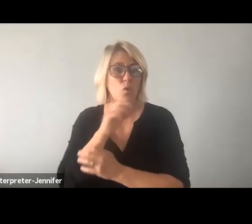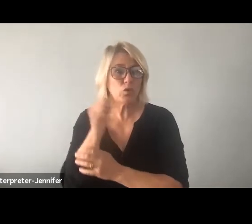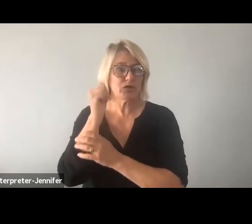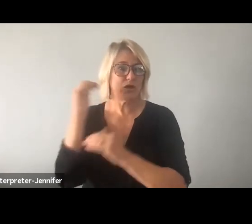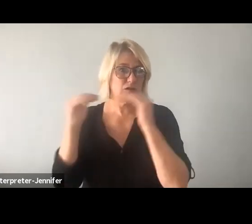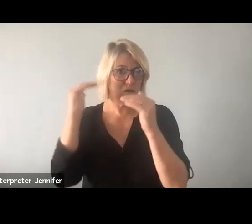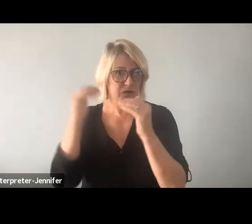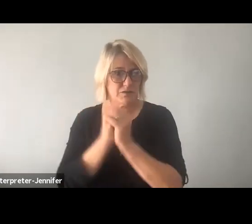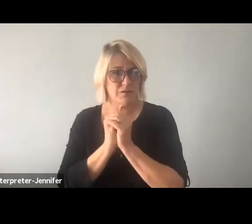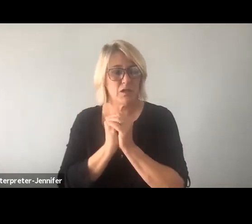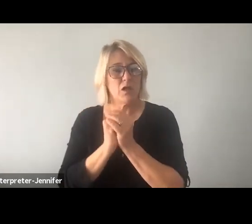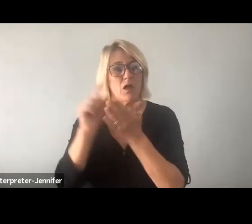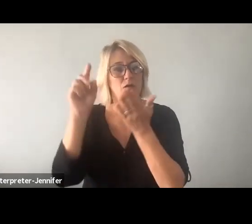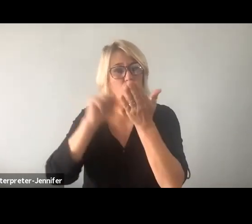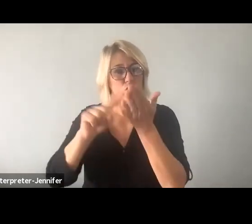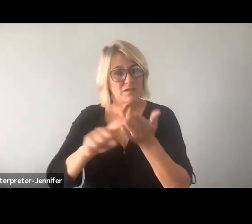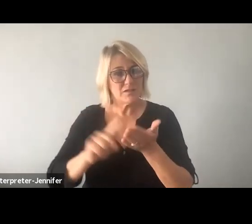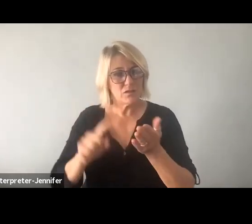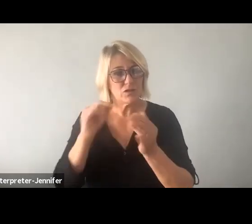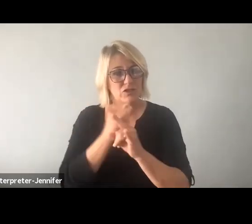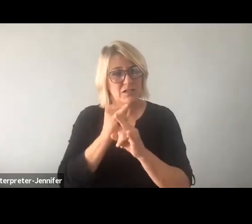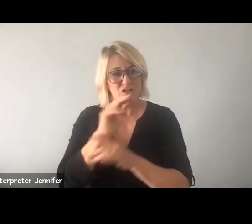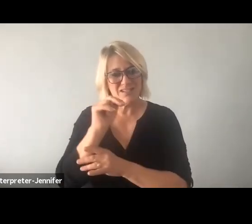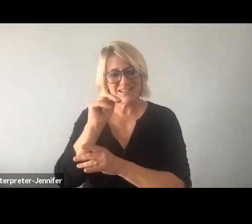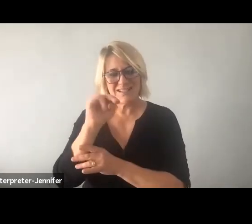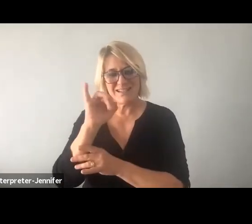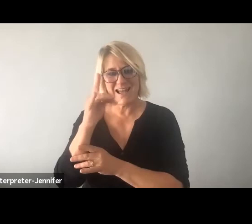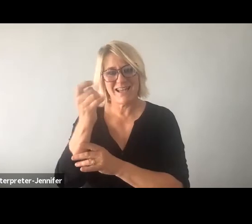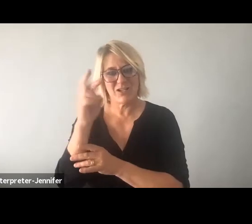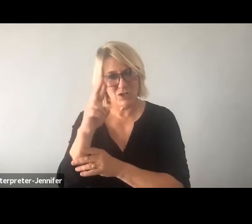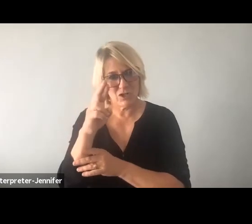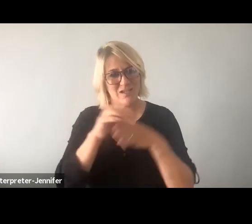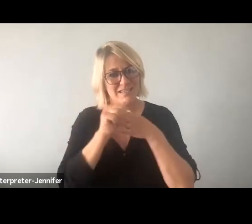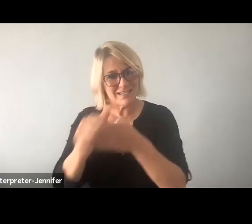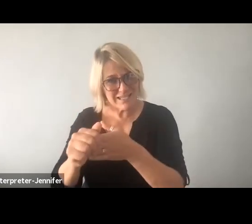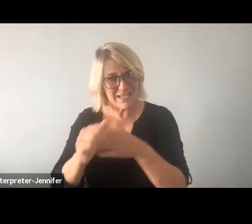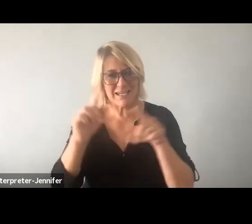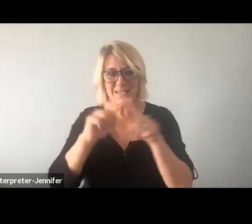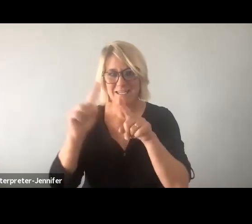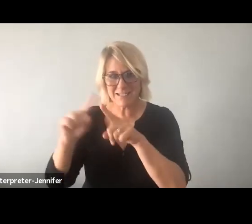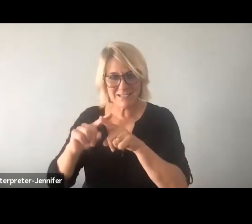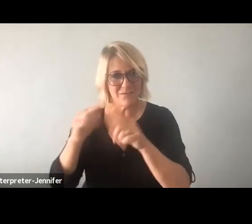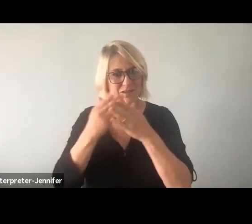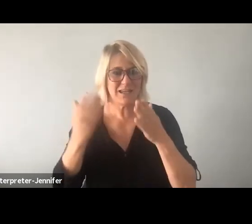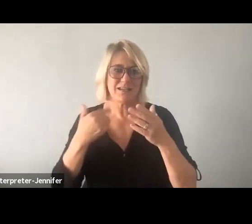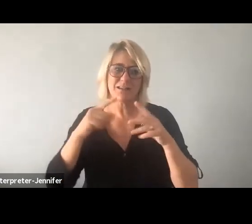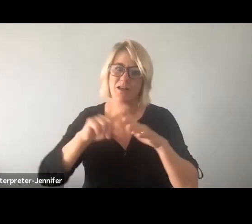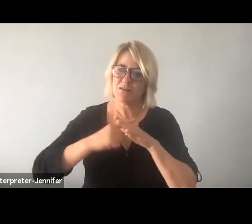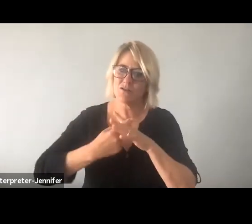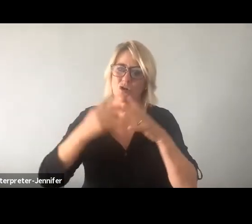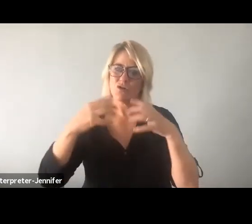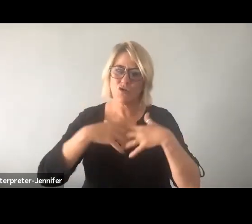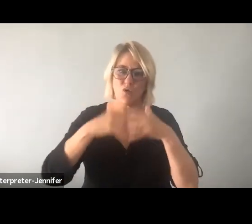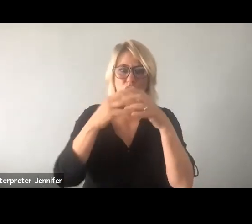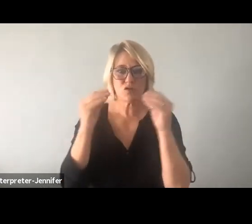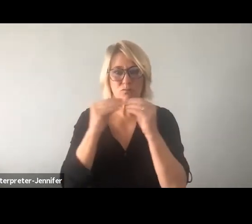Our research institute, NIDLR, is leading several initiatives and plans to launch several more,